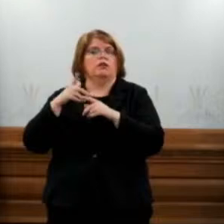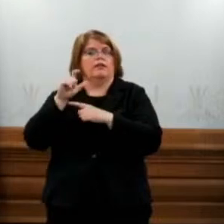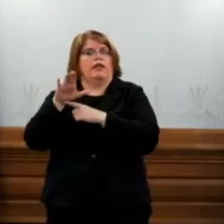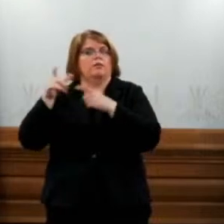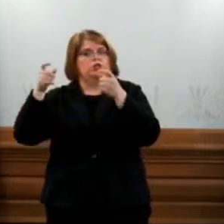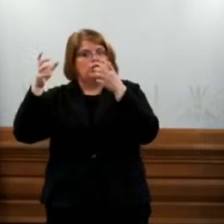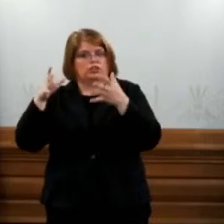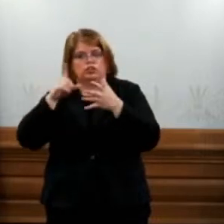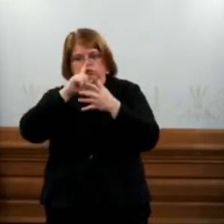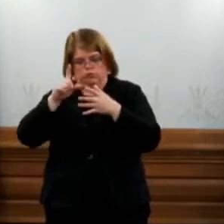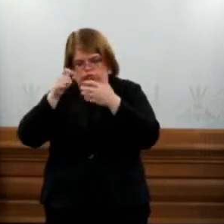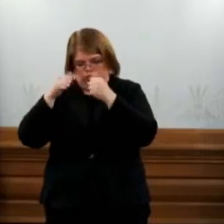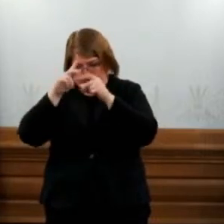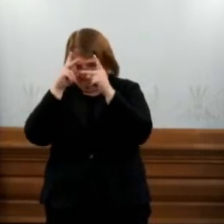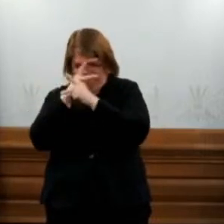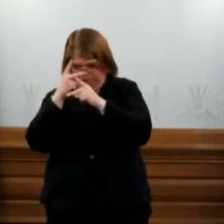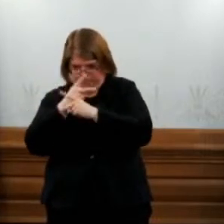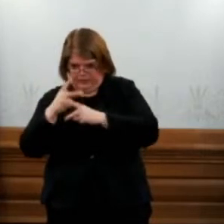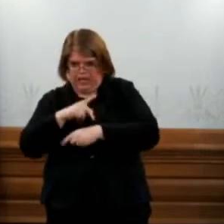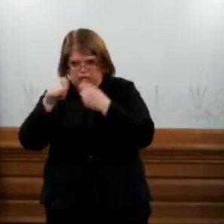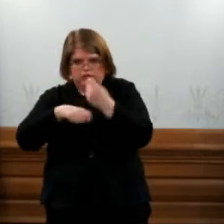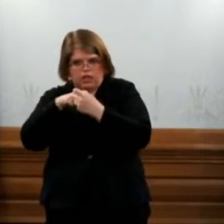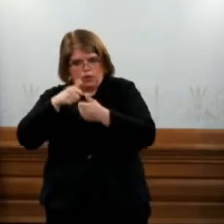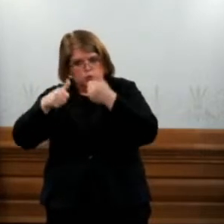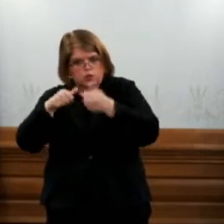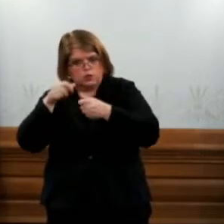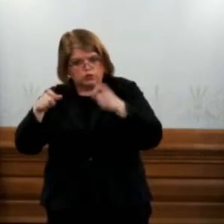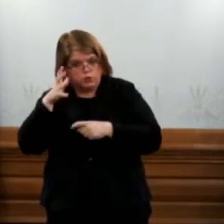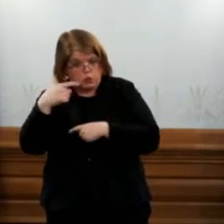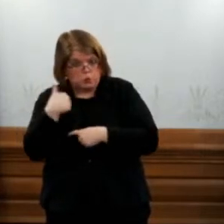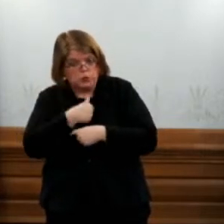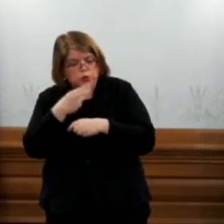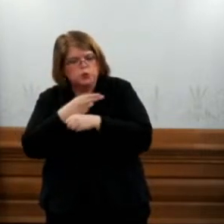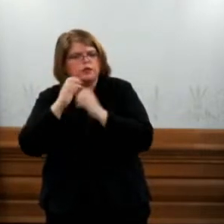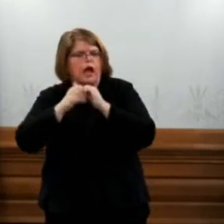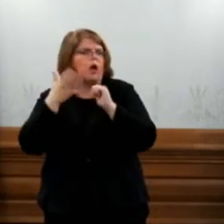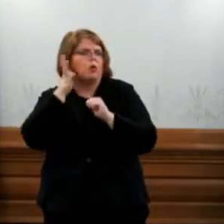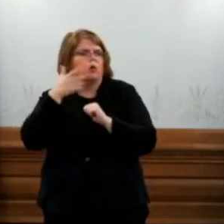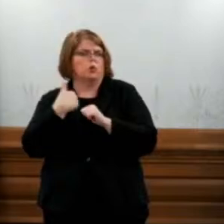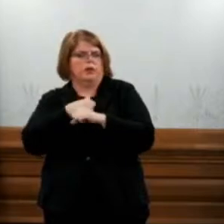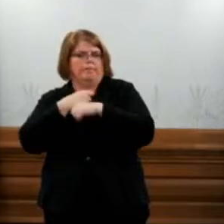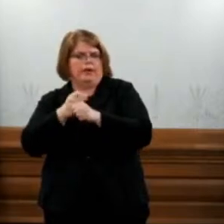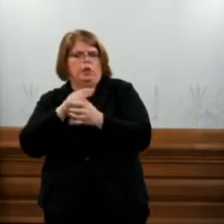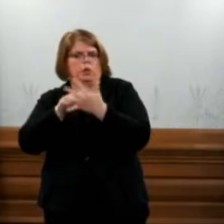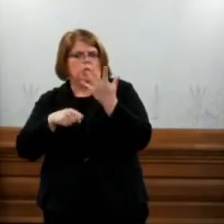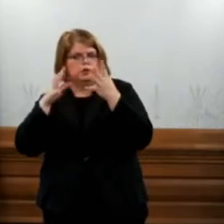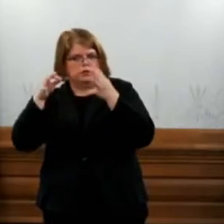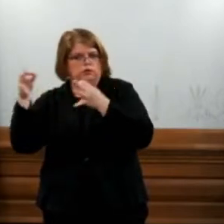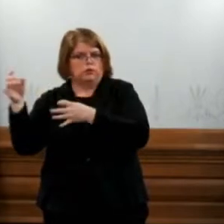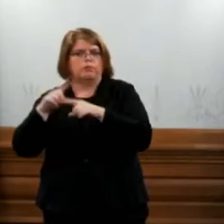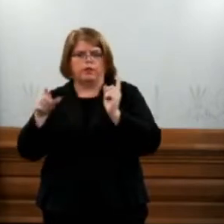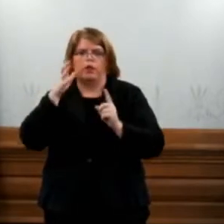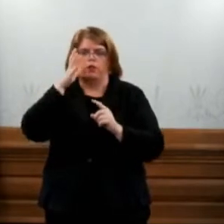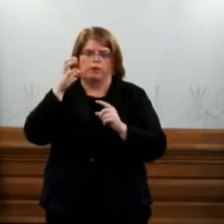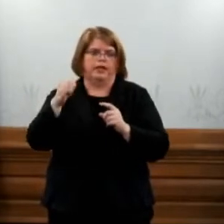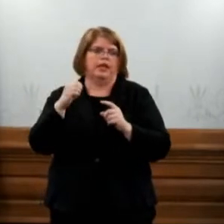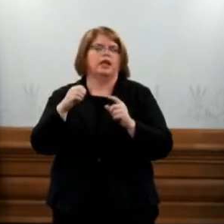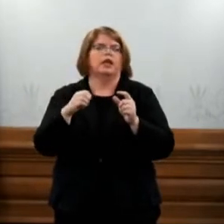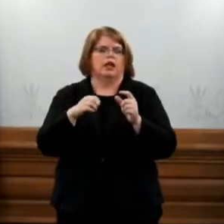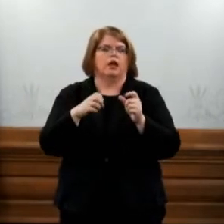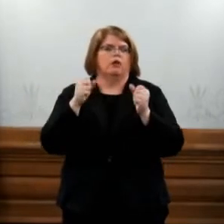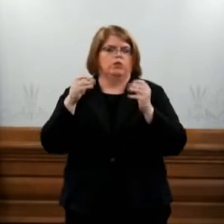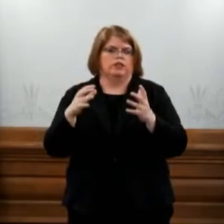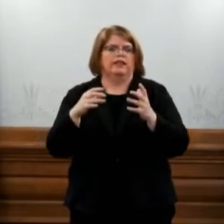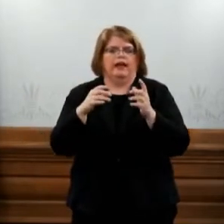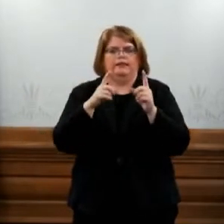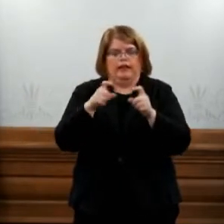exactly what tests are we going to use. But just as you said, there will be a multiplex PCR, a molecular test to